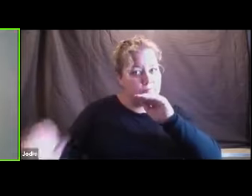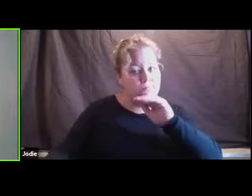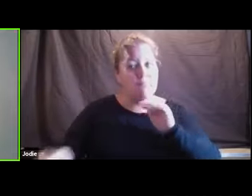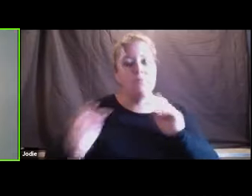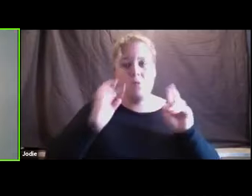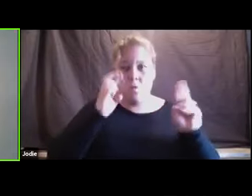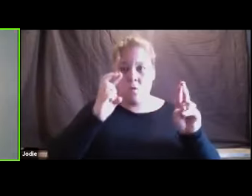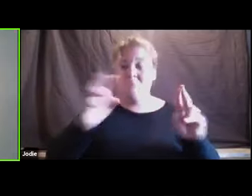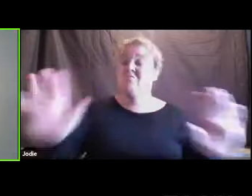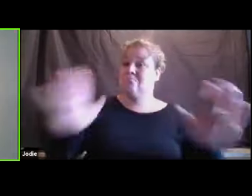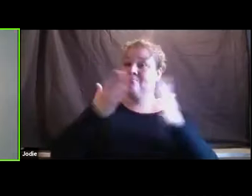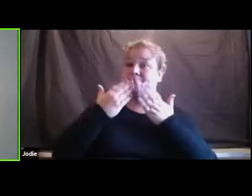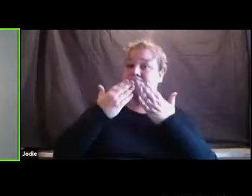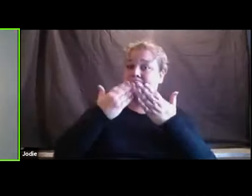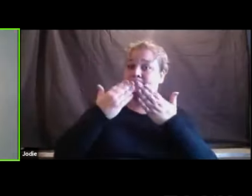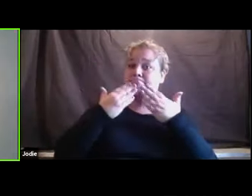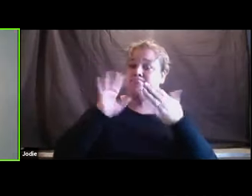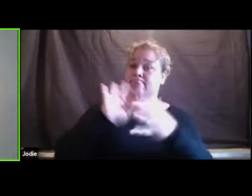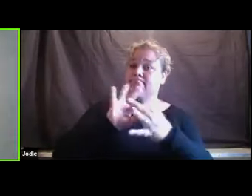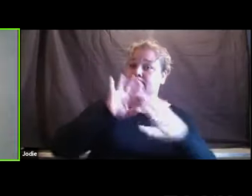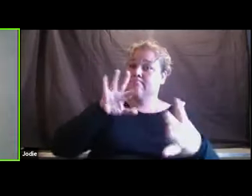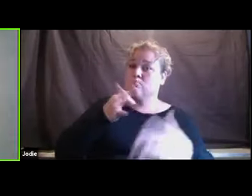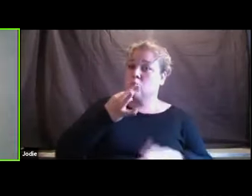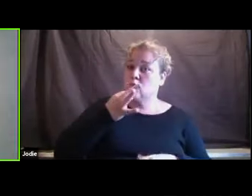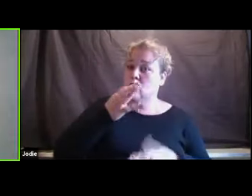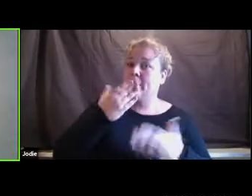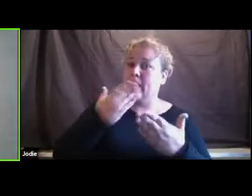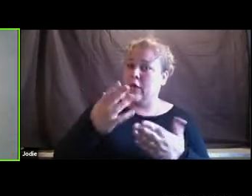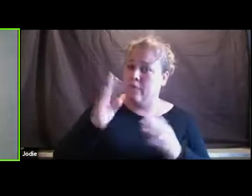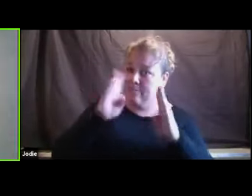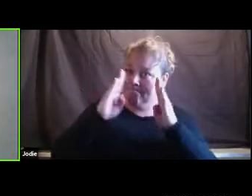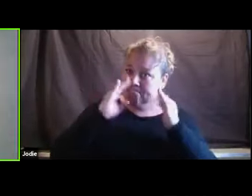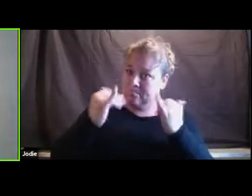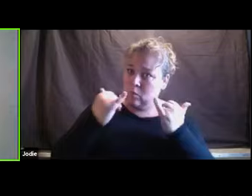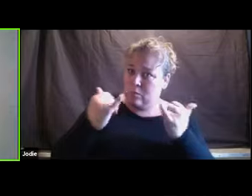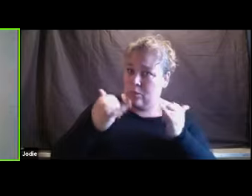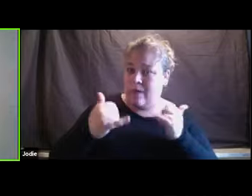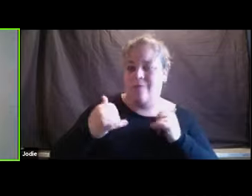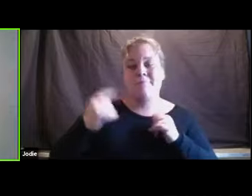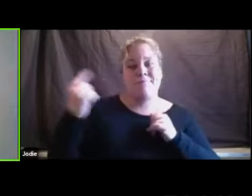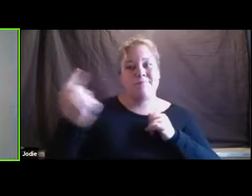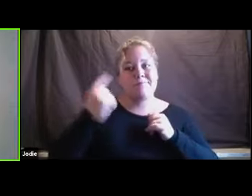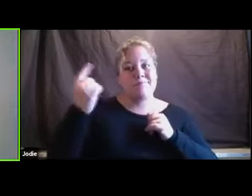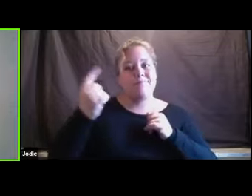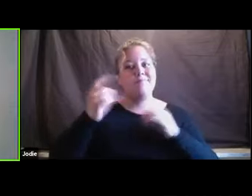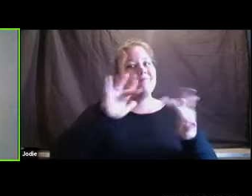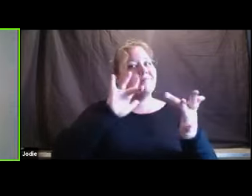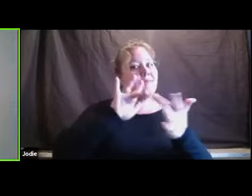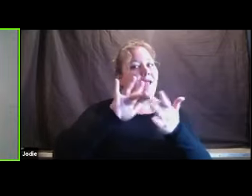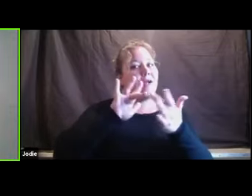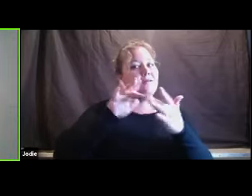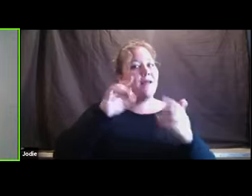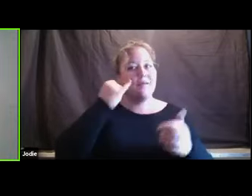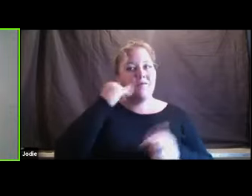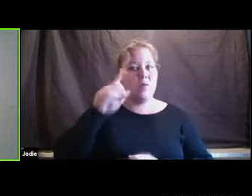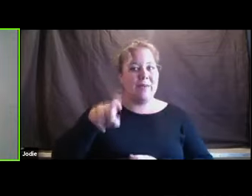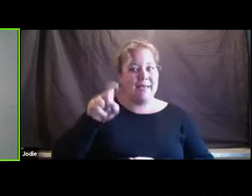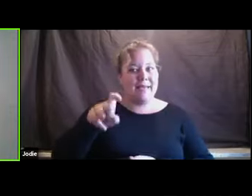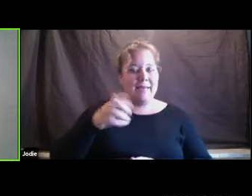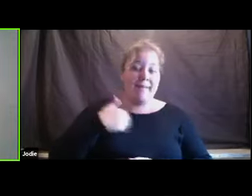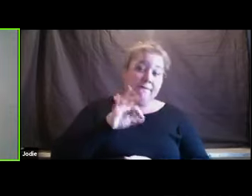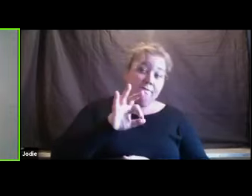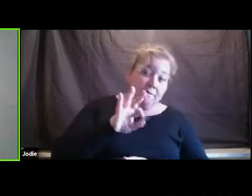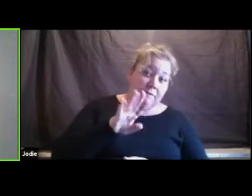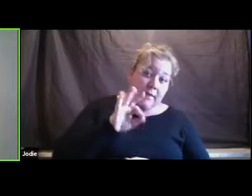say thank you for being with us today. And as always, contact us if need be on our Facebook